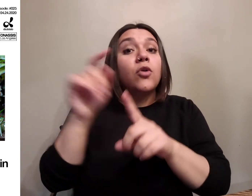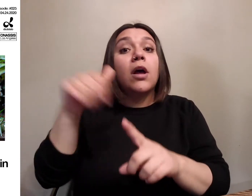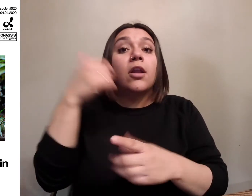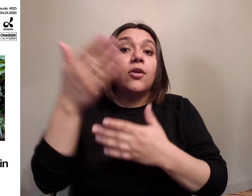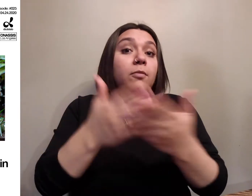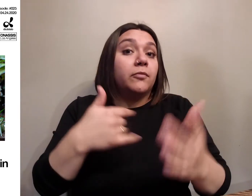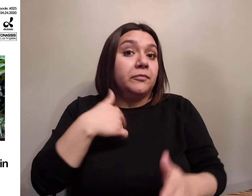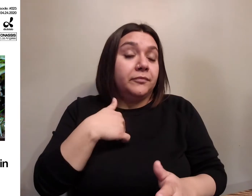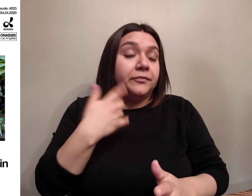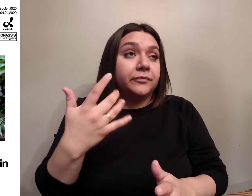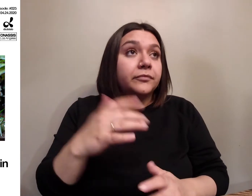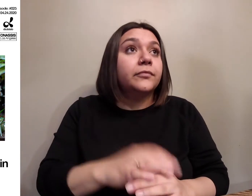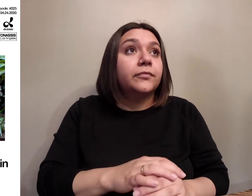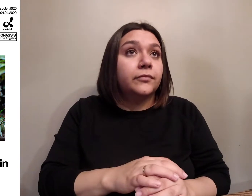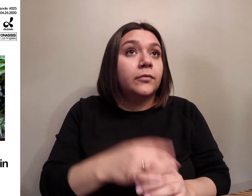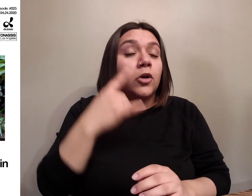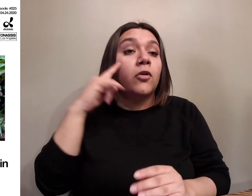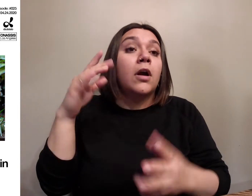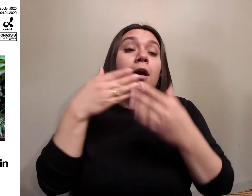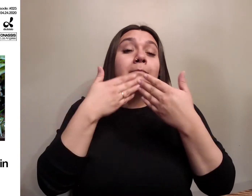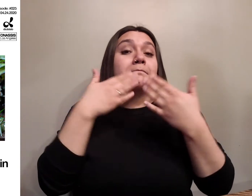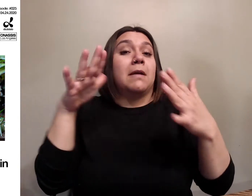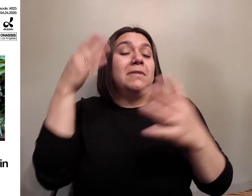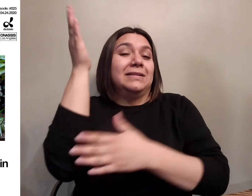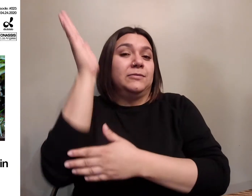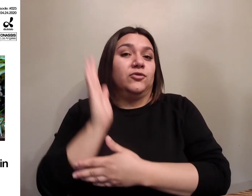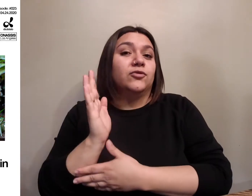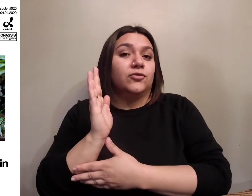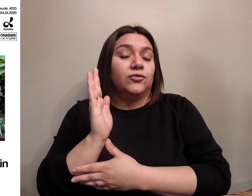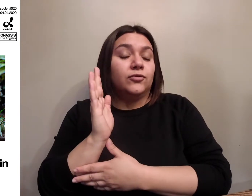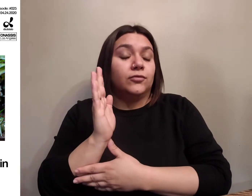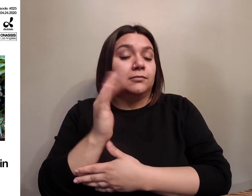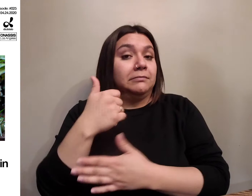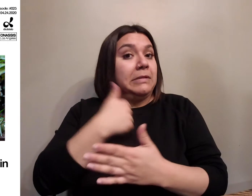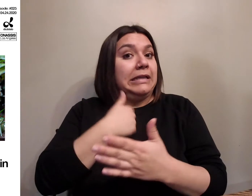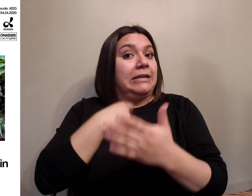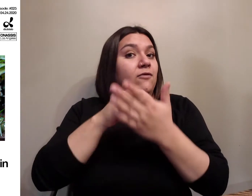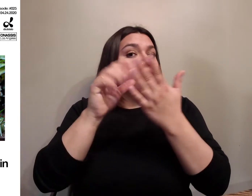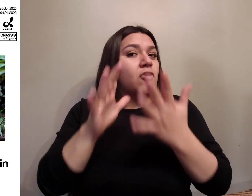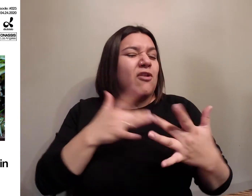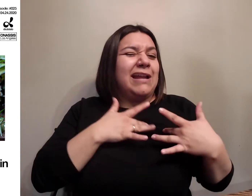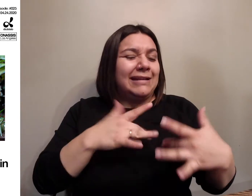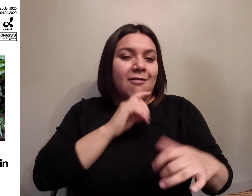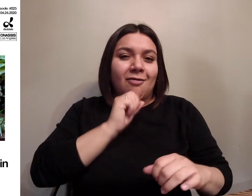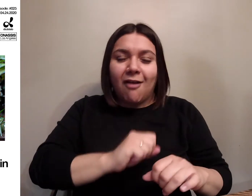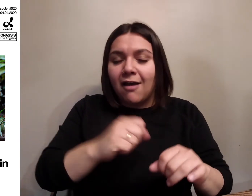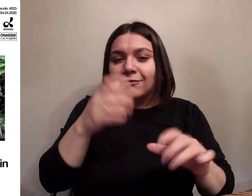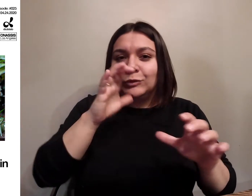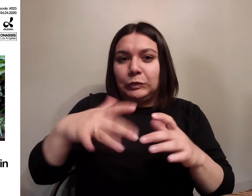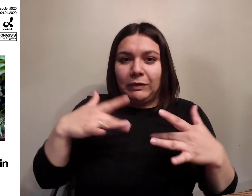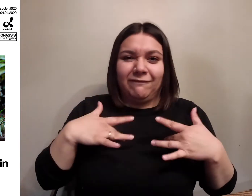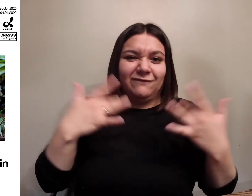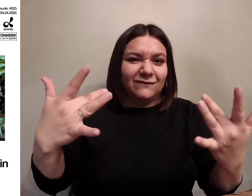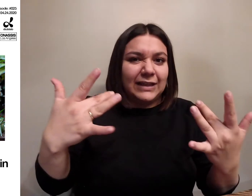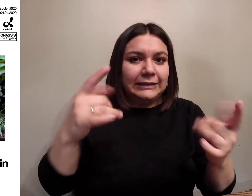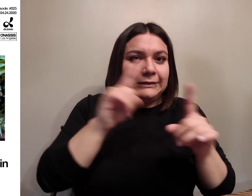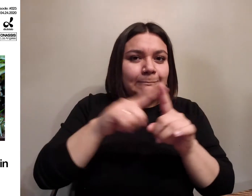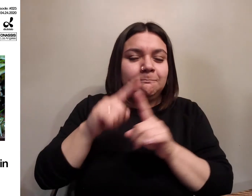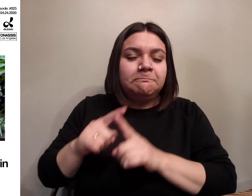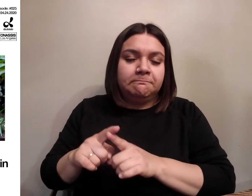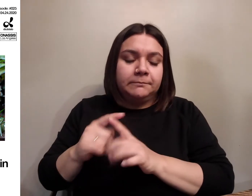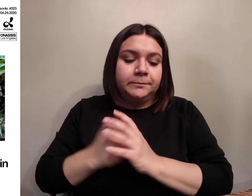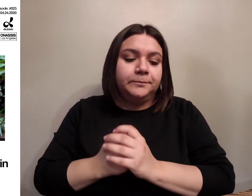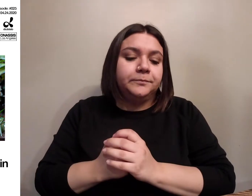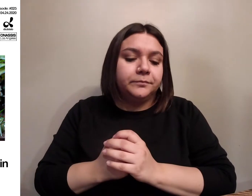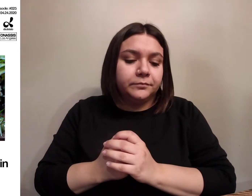me that is very much inward looking in that regard. And then there's another part of me as a public speaker,